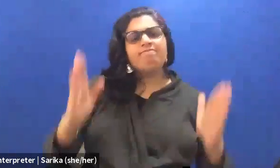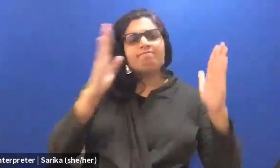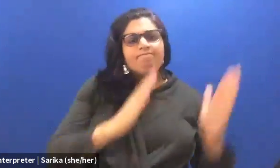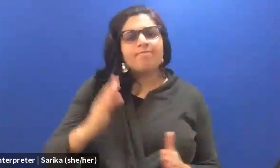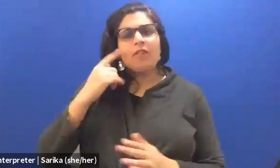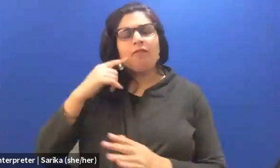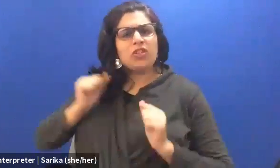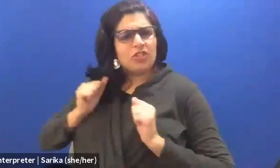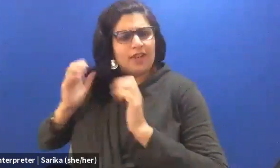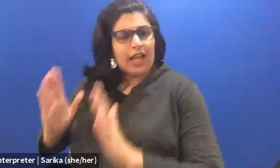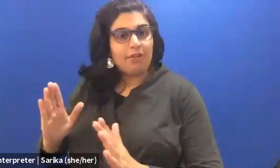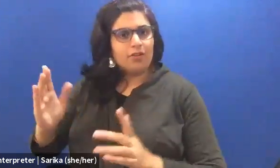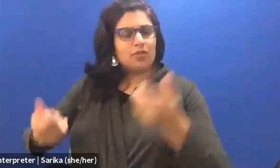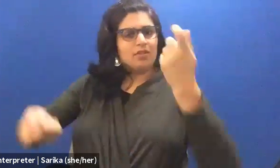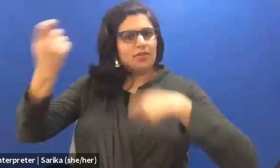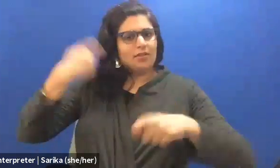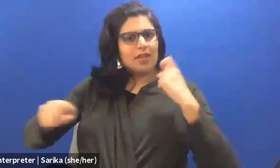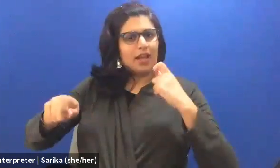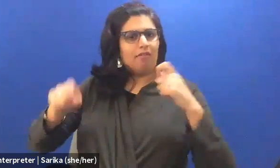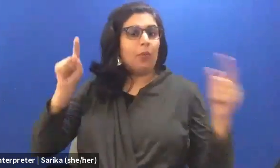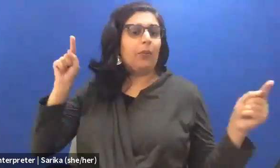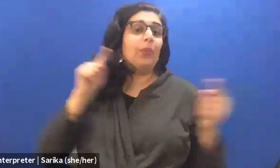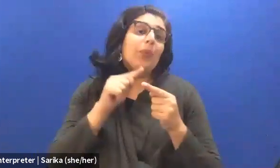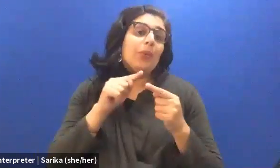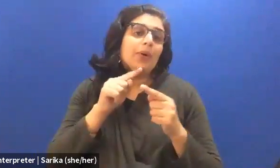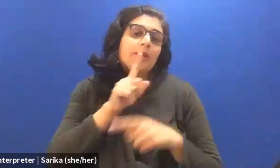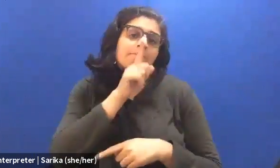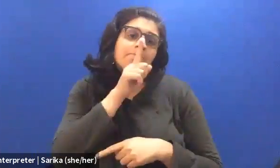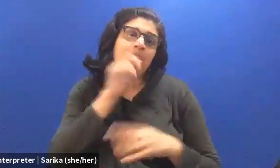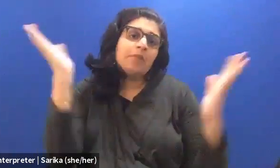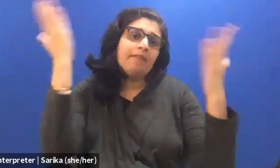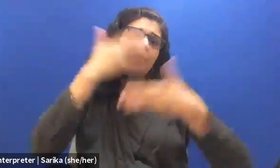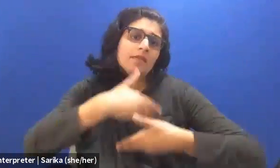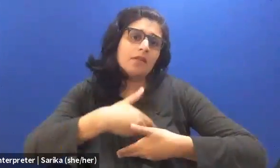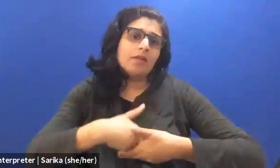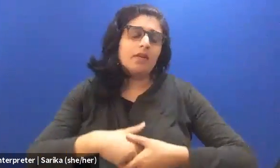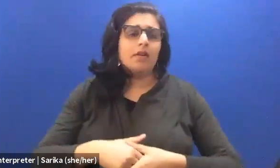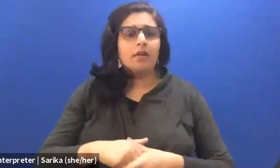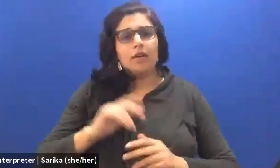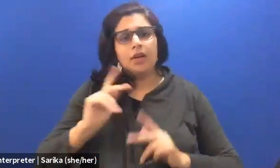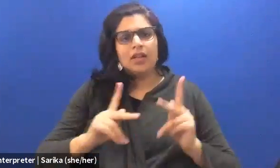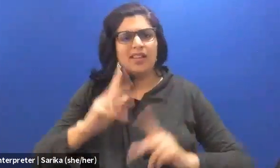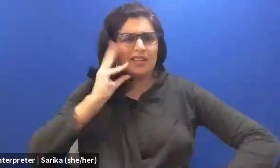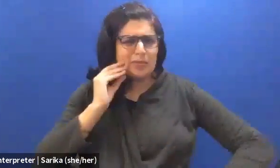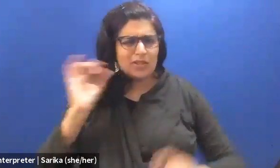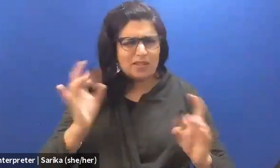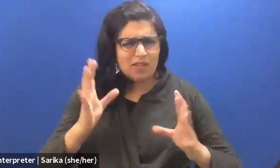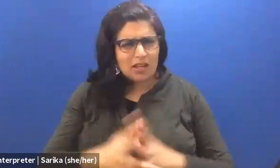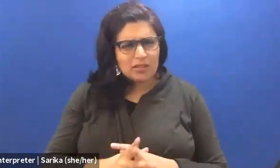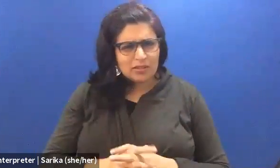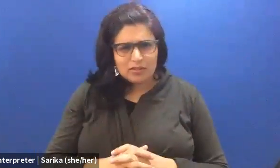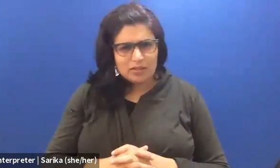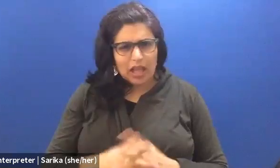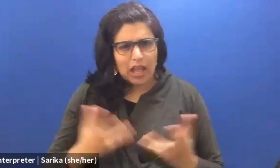of survivors rather than trying to minimize and invisibilize folks who are experiencing violence?